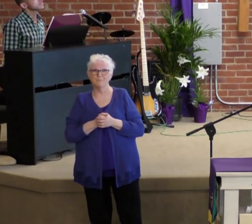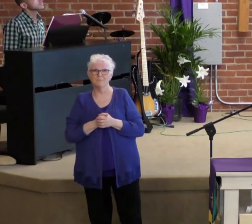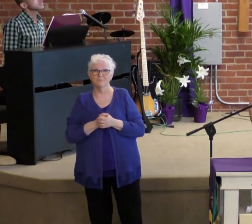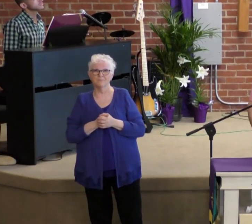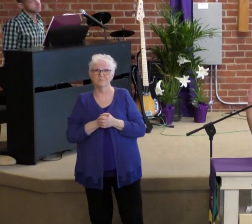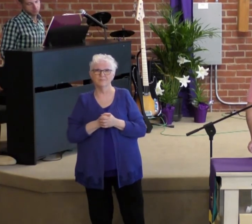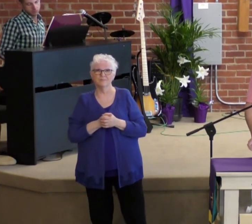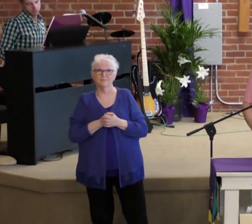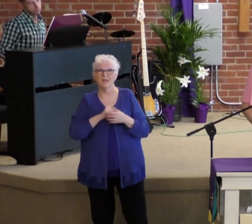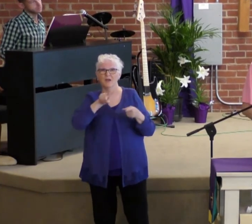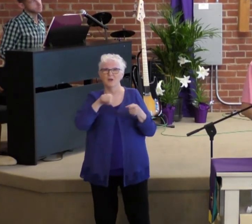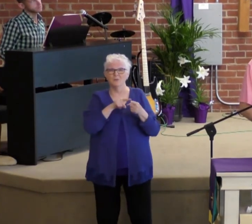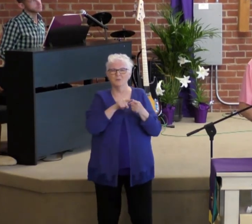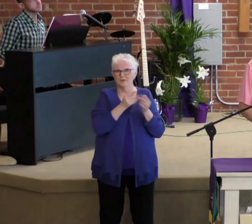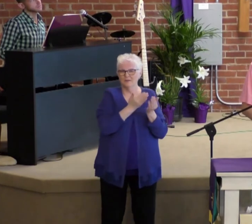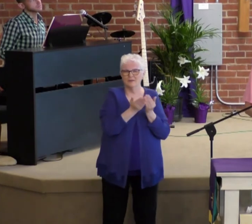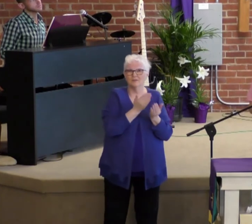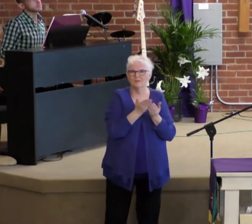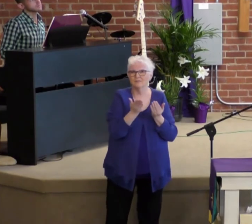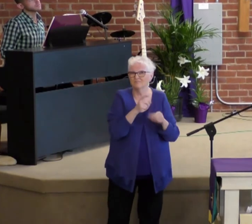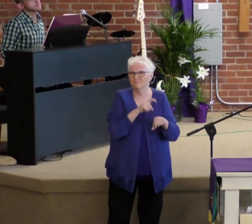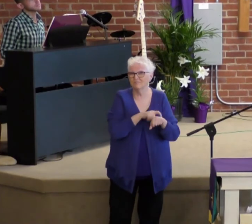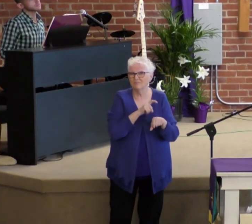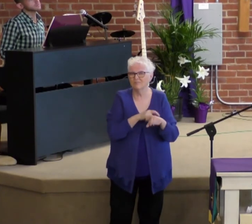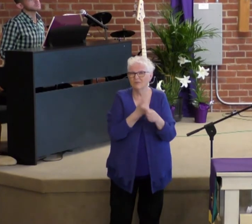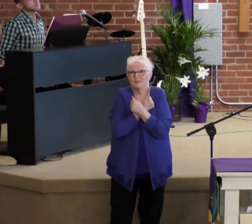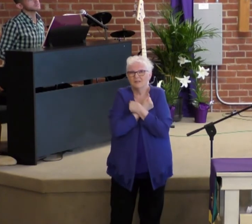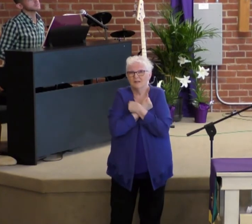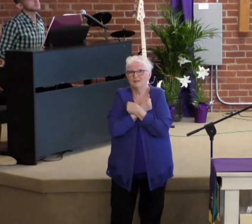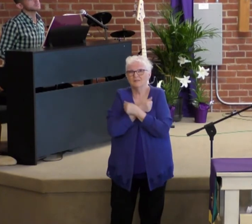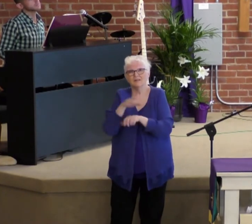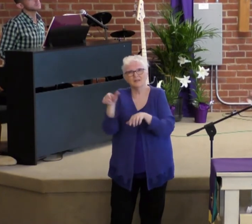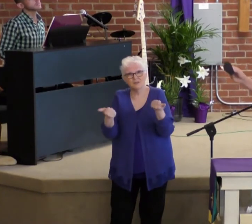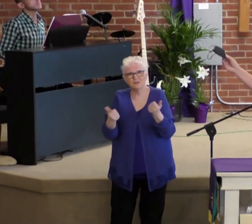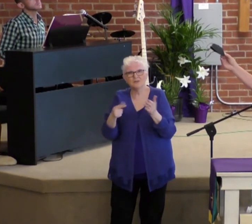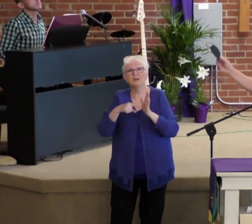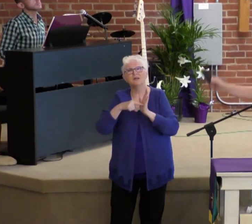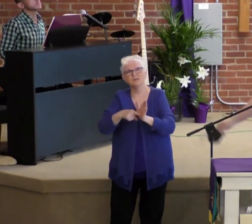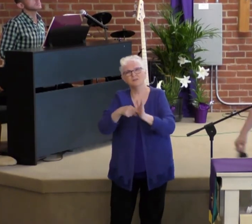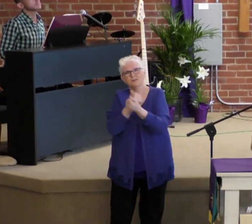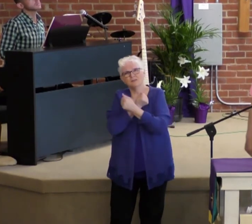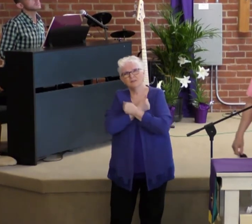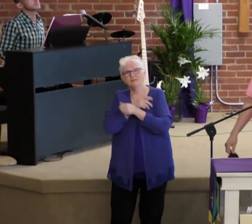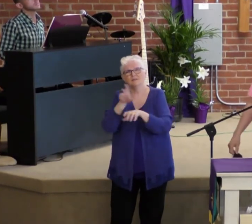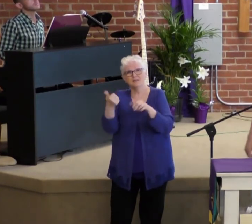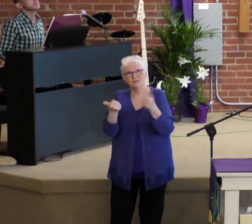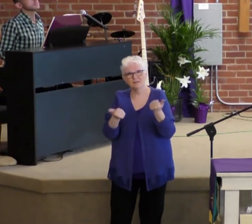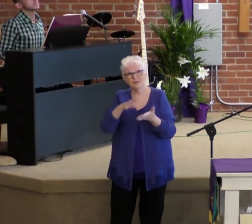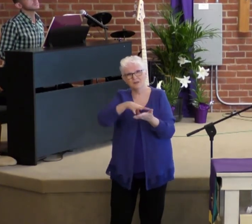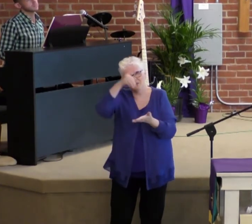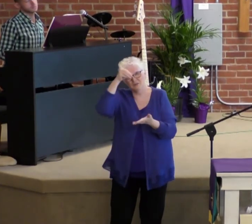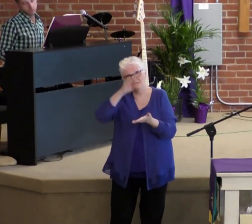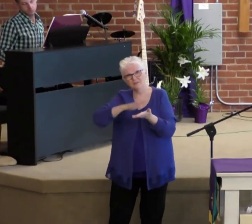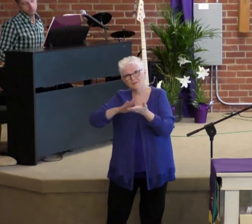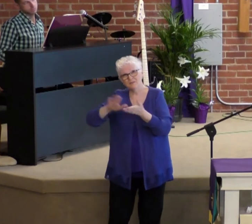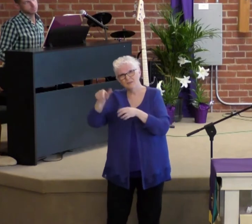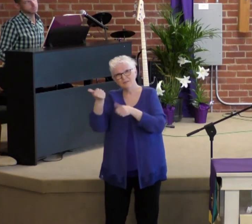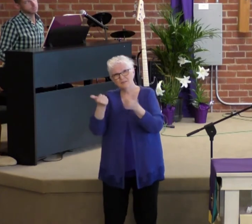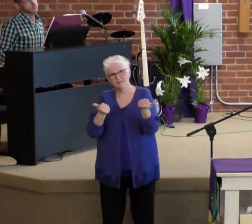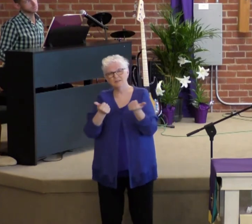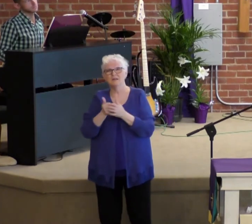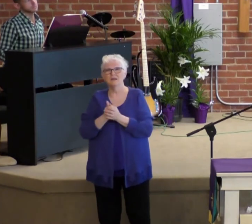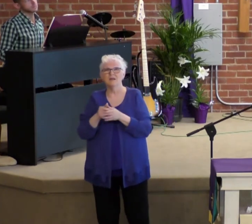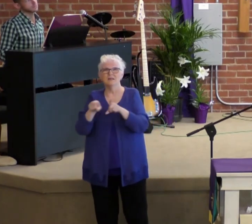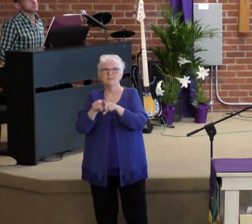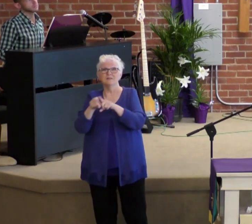we love one another as Christ has loved us, and when we learn how to forgive one another